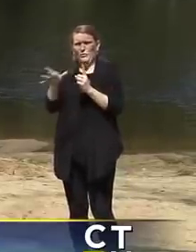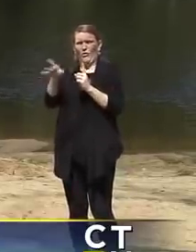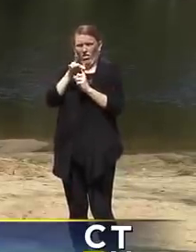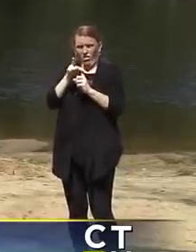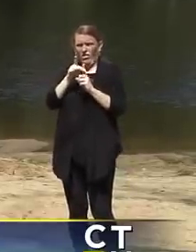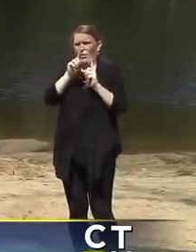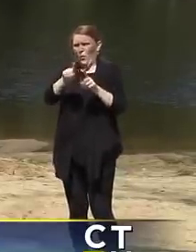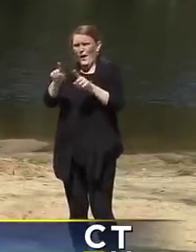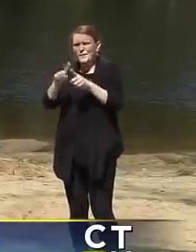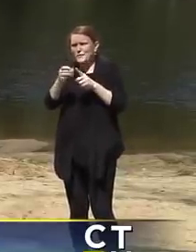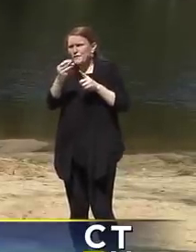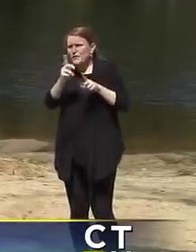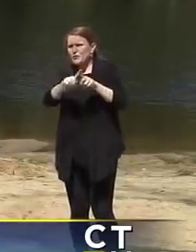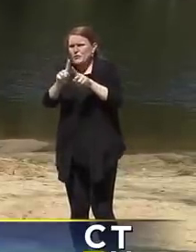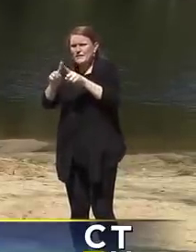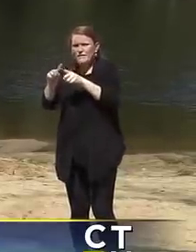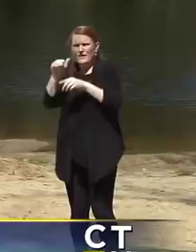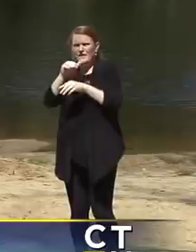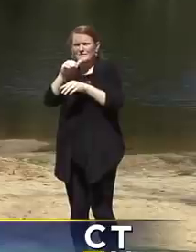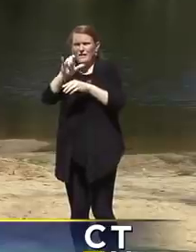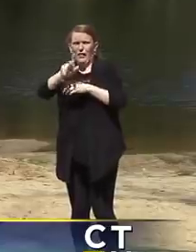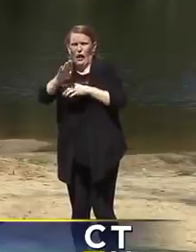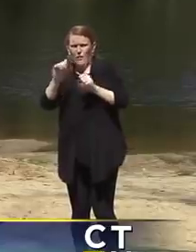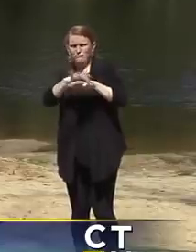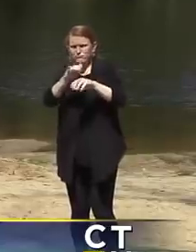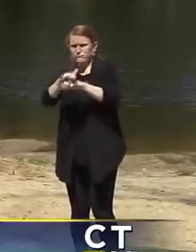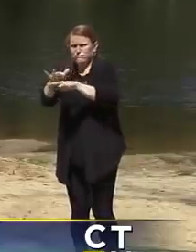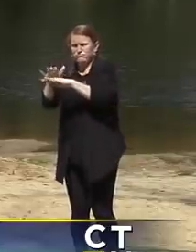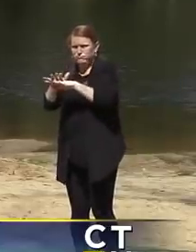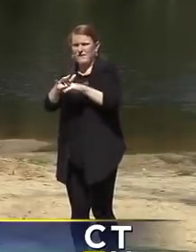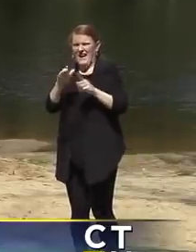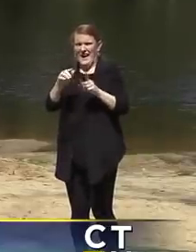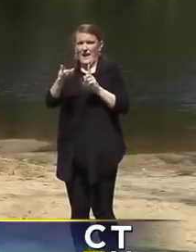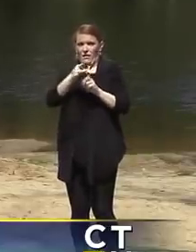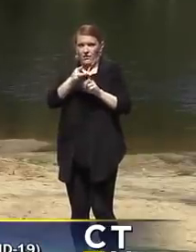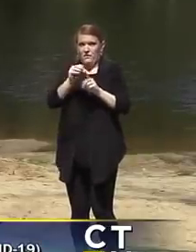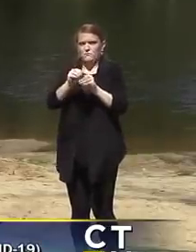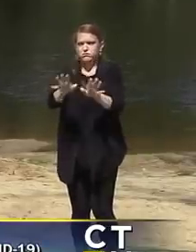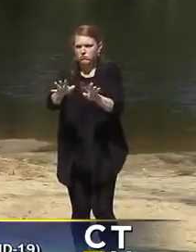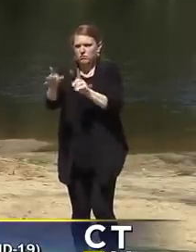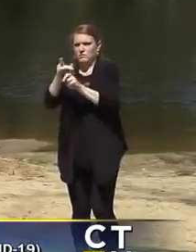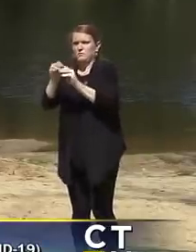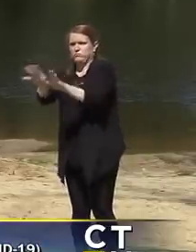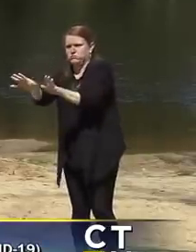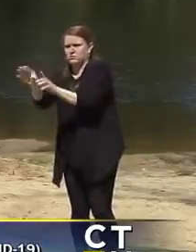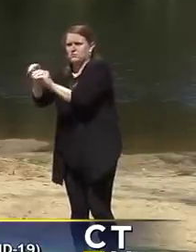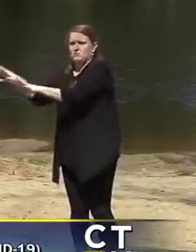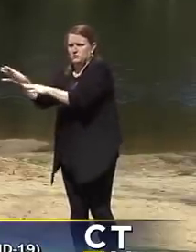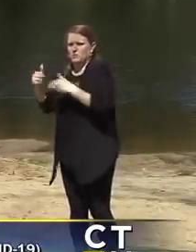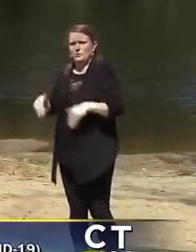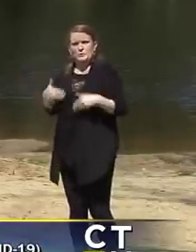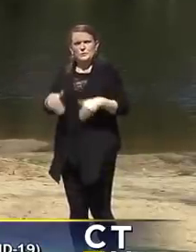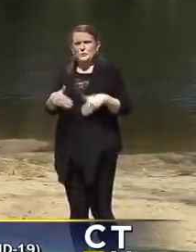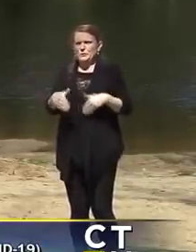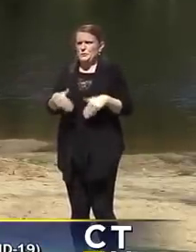100 incidentally got infected along the way. Question was about casinos. Look, you heard we've been advised